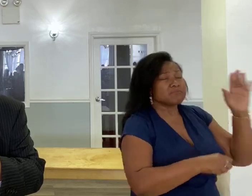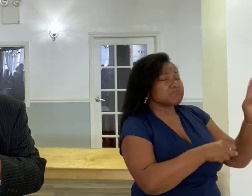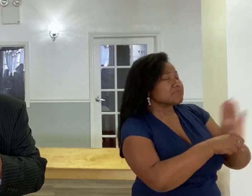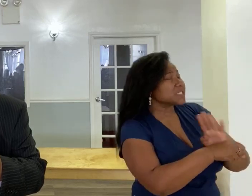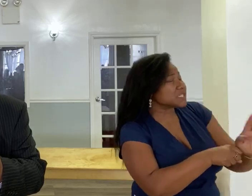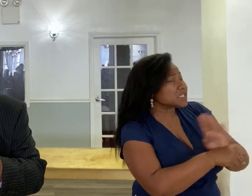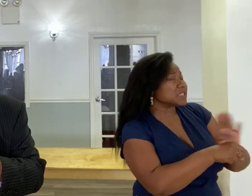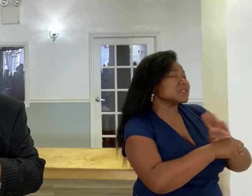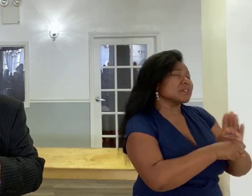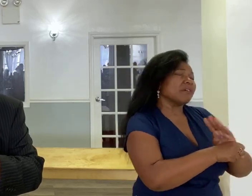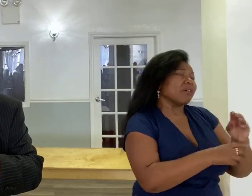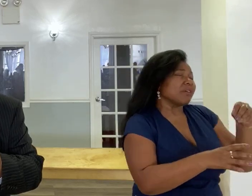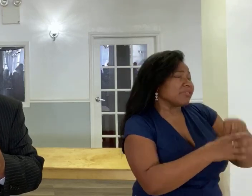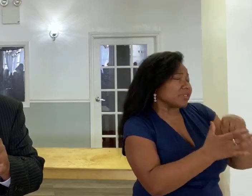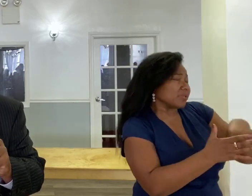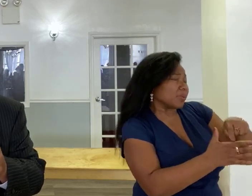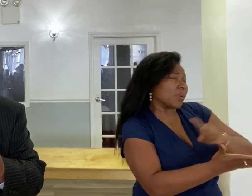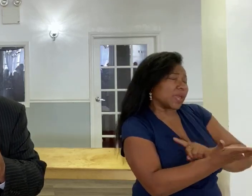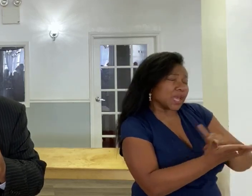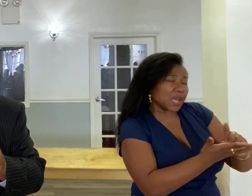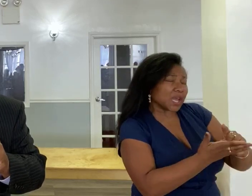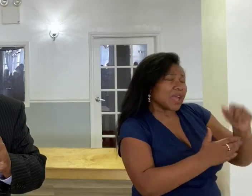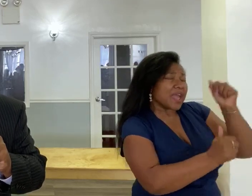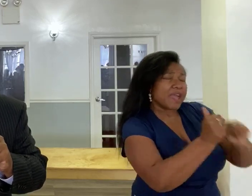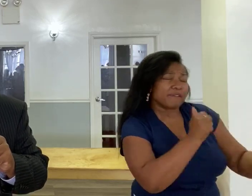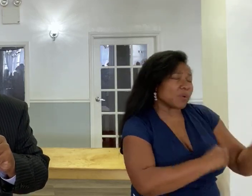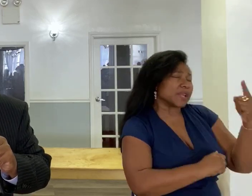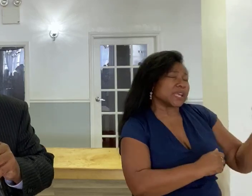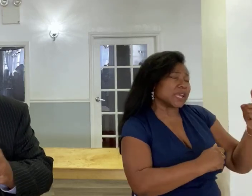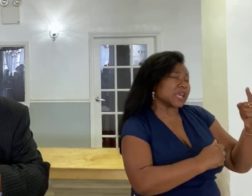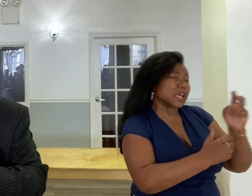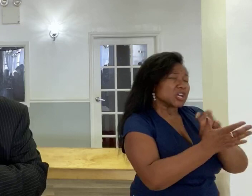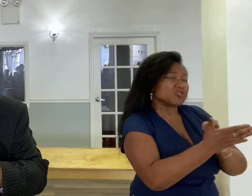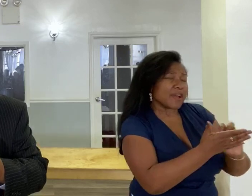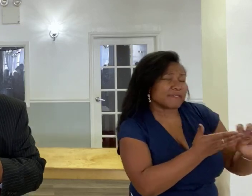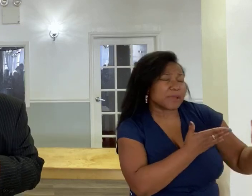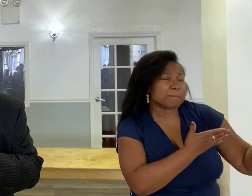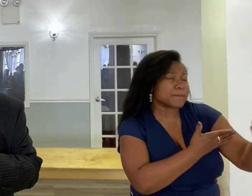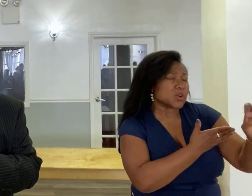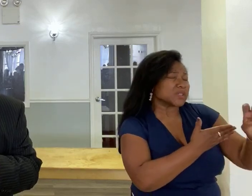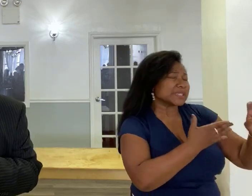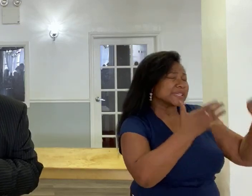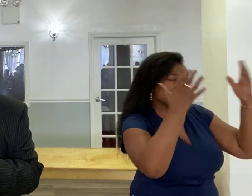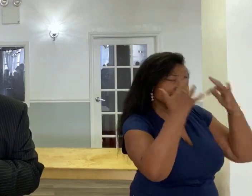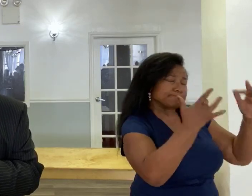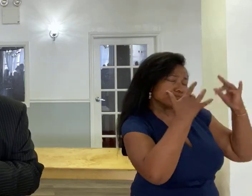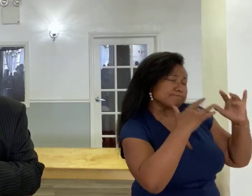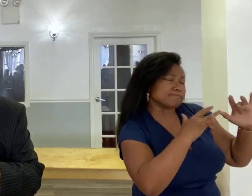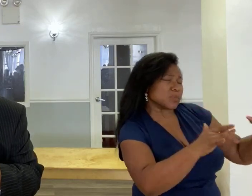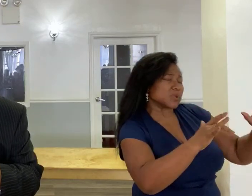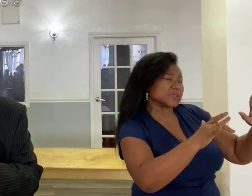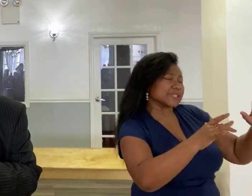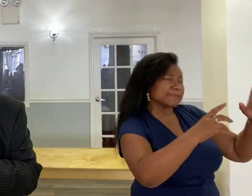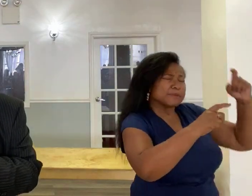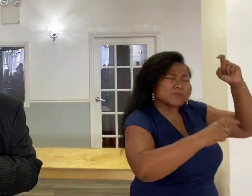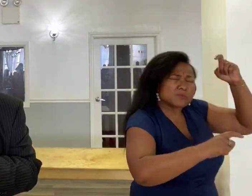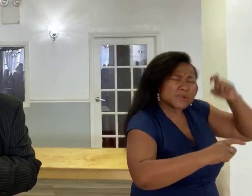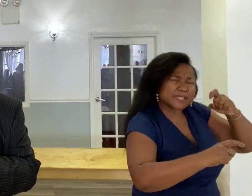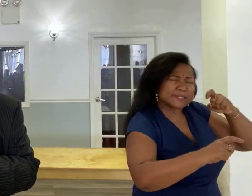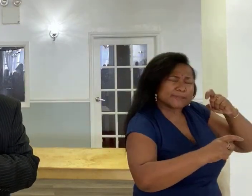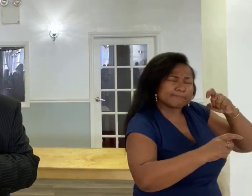busyness this week, Lord, you give everyone here traveling mercies, a hedge around them, protect them, Lord. Give them